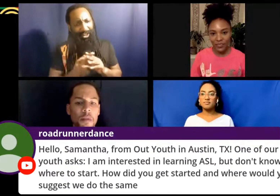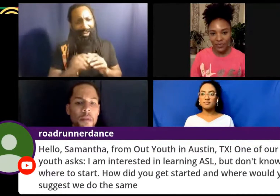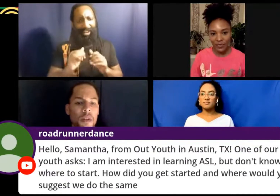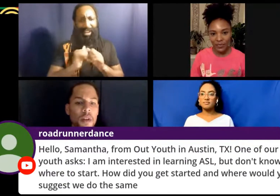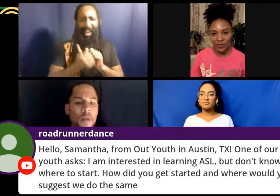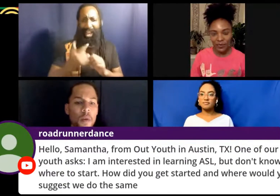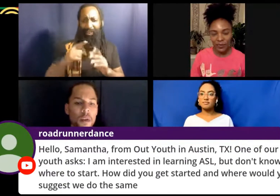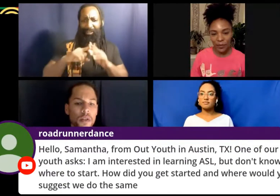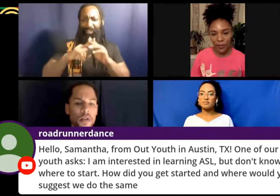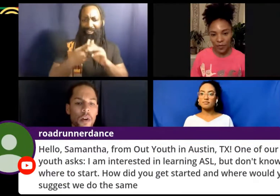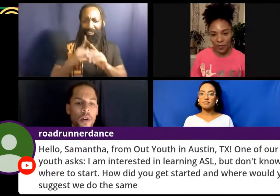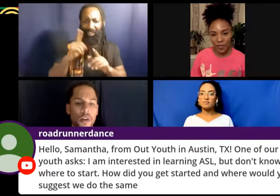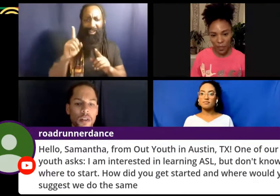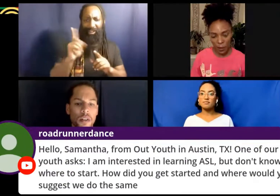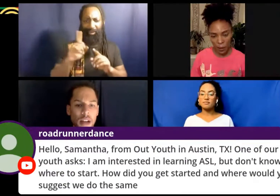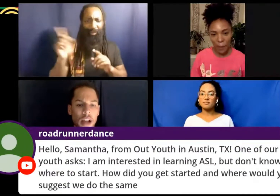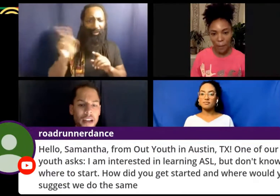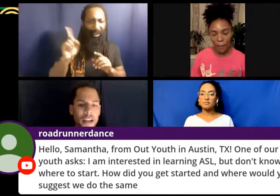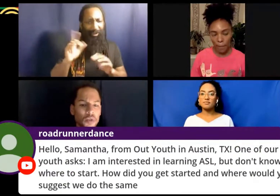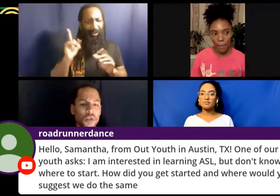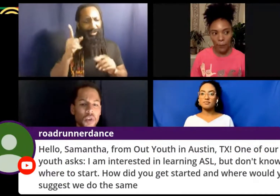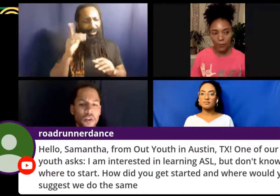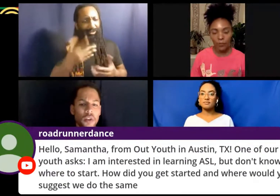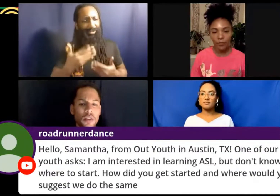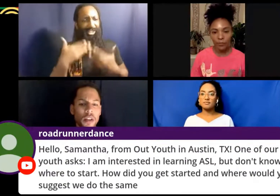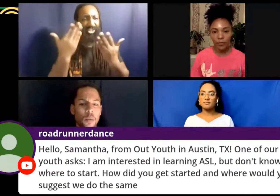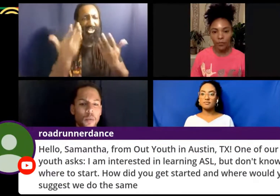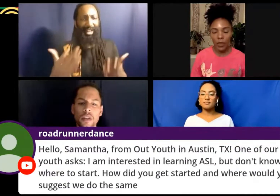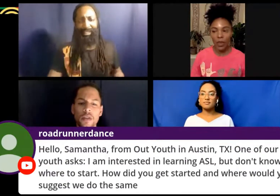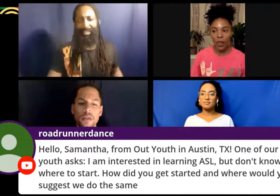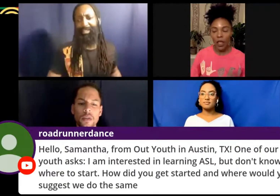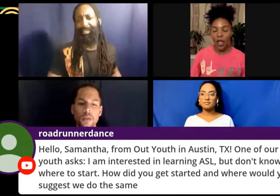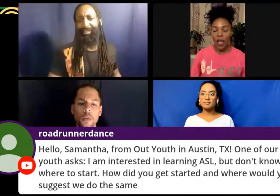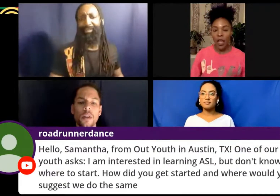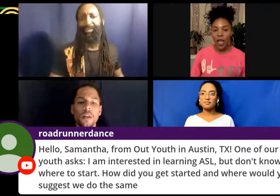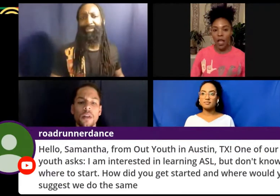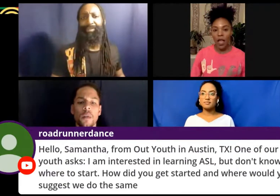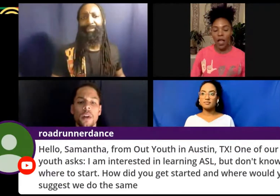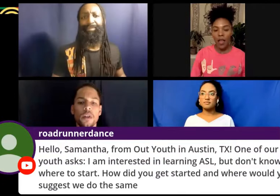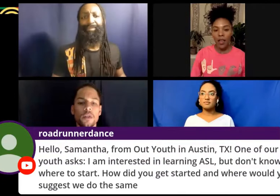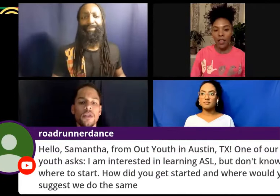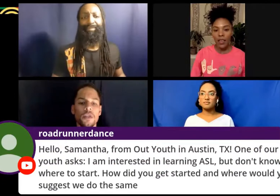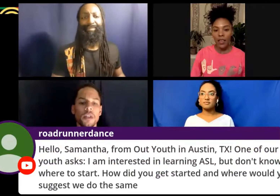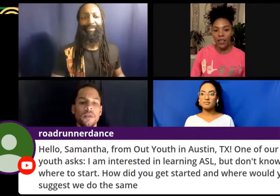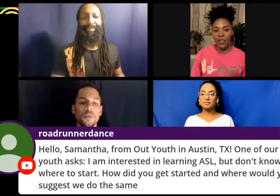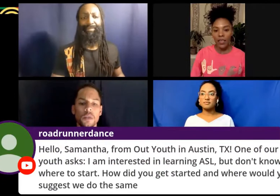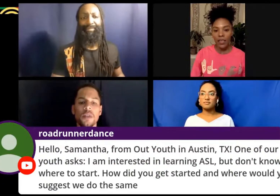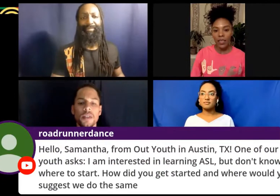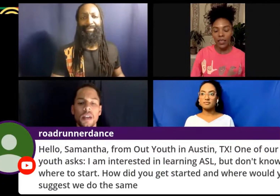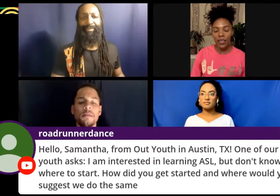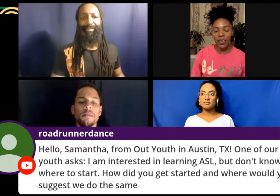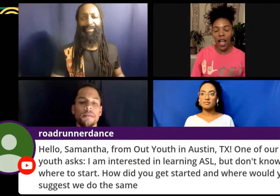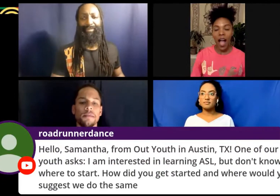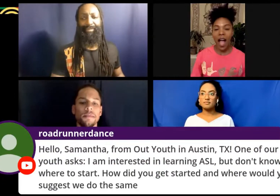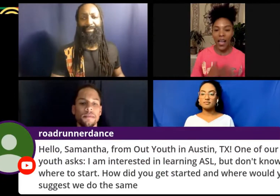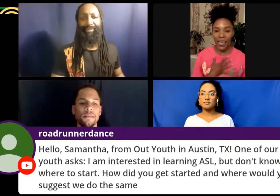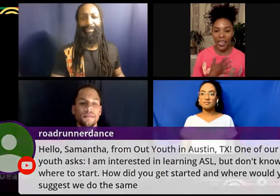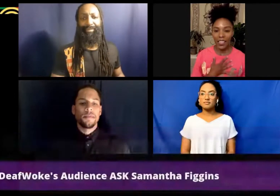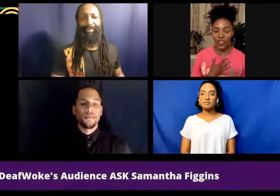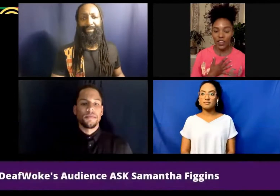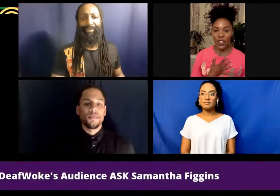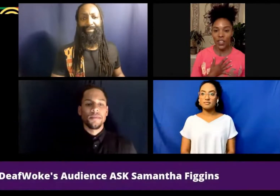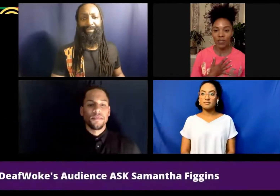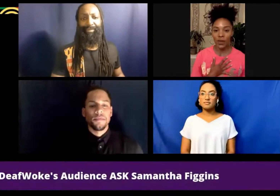ASL, but don't know where to start. How did you get started, and where do you suggest we do the same?